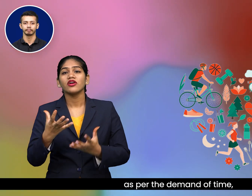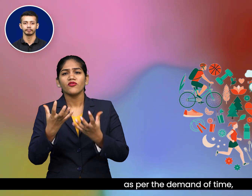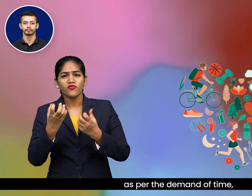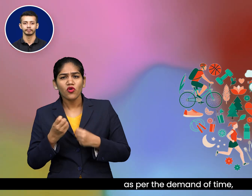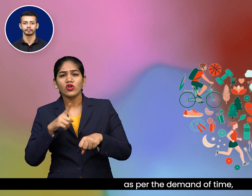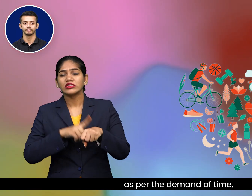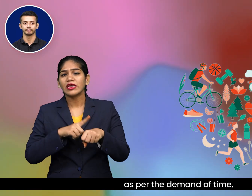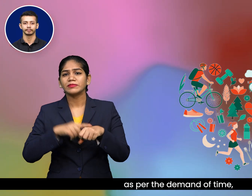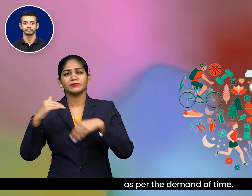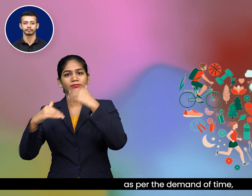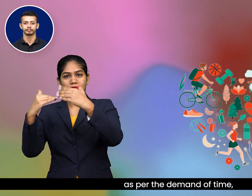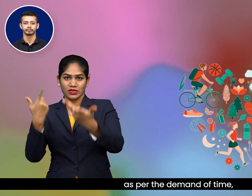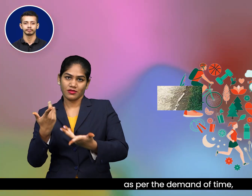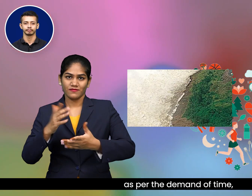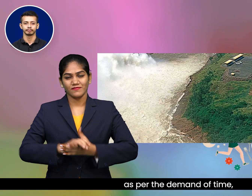time.